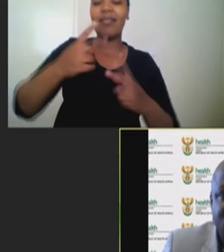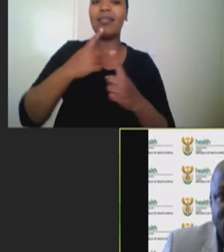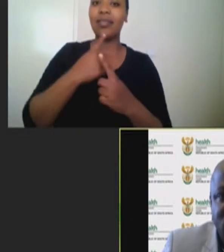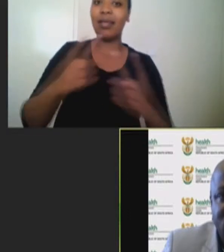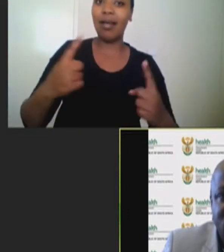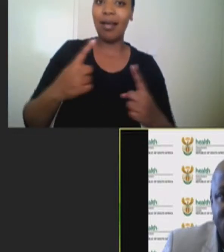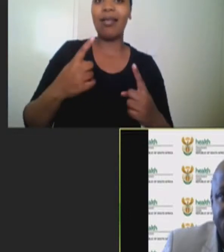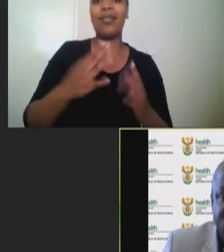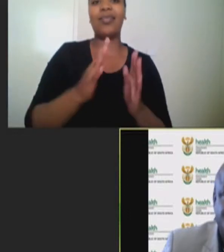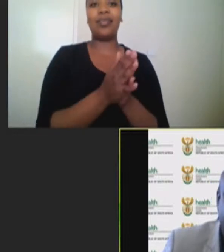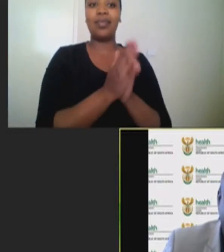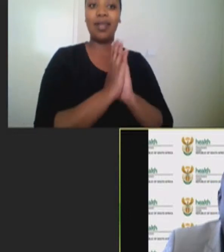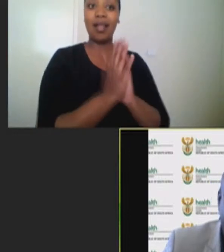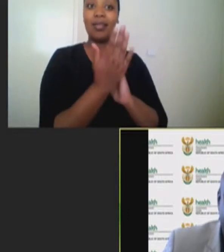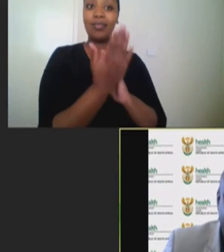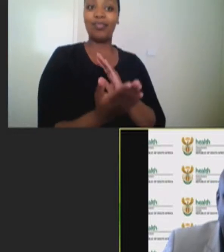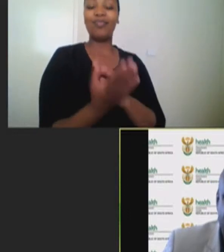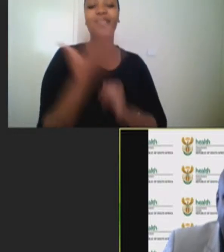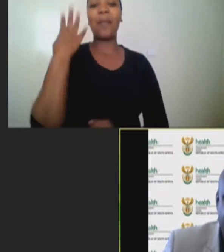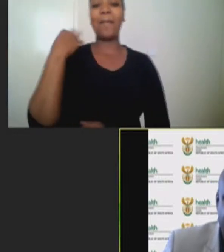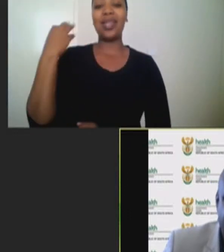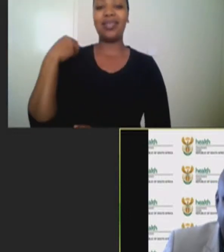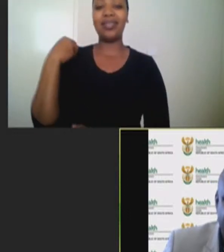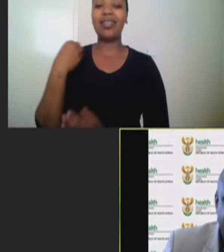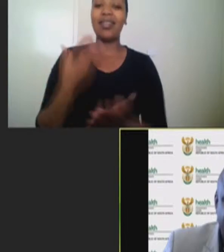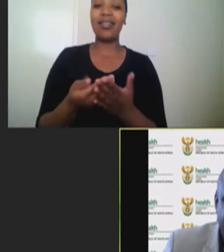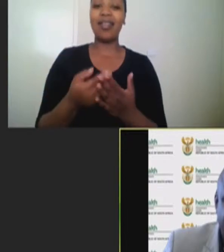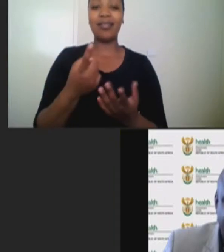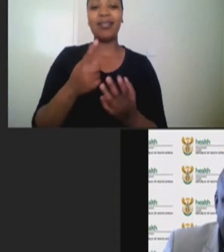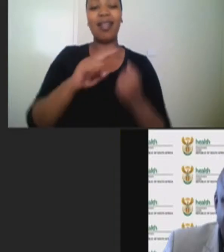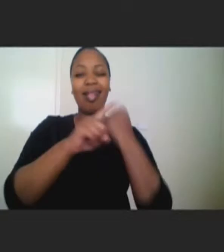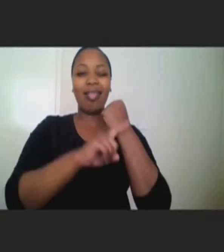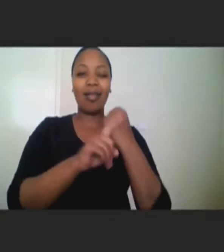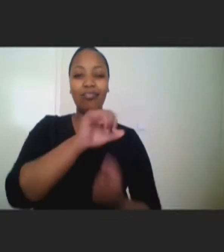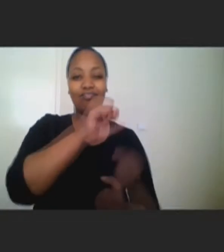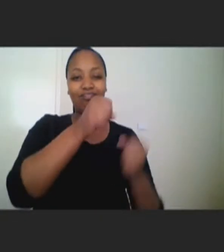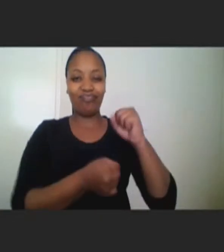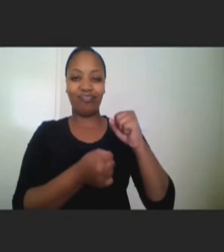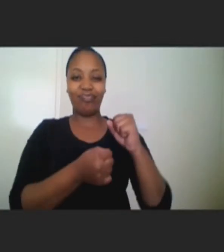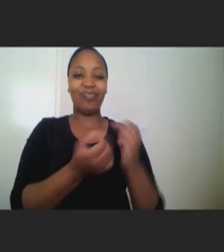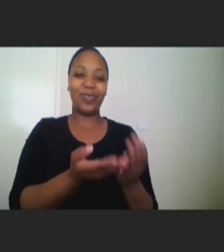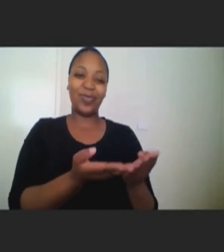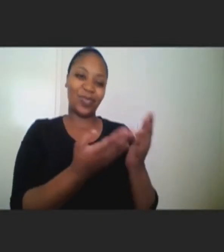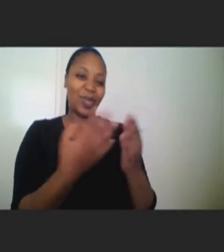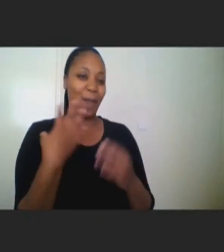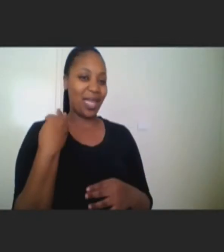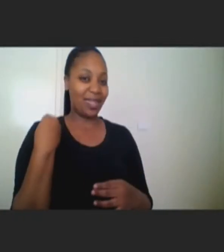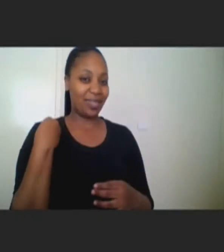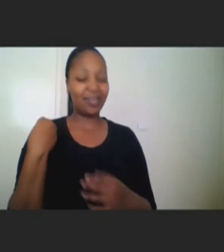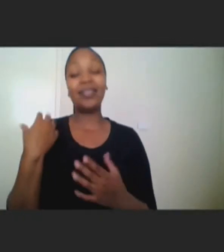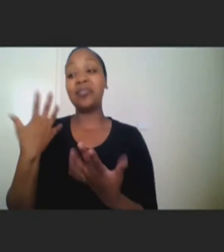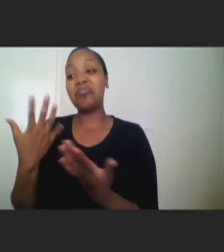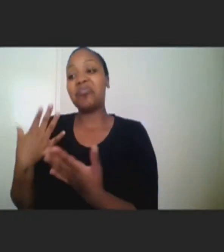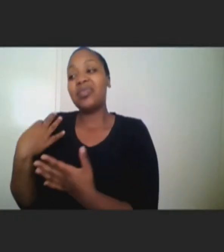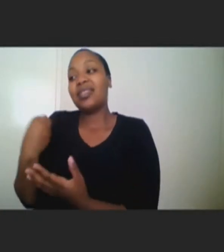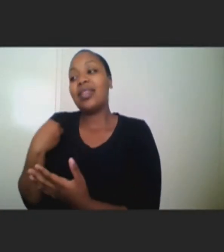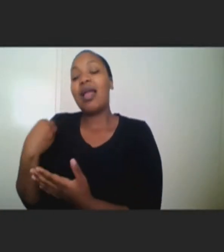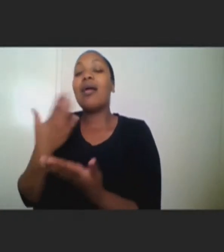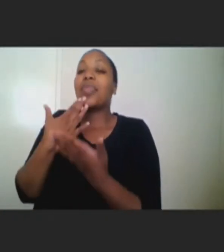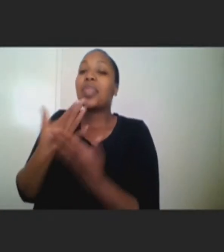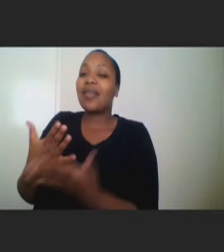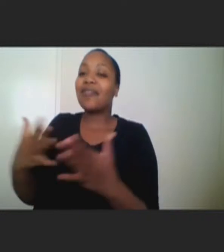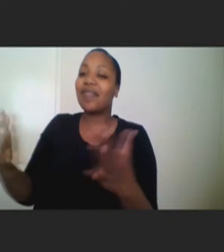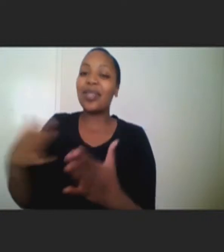that last parting shot. Minister. Well, thank you very much. I just need to thank everybody, Deputy